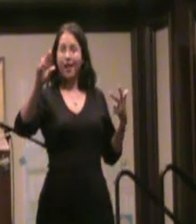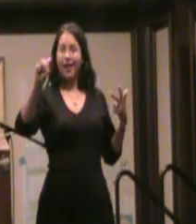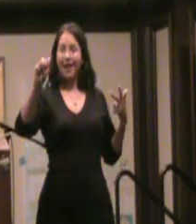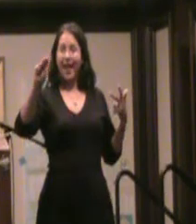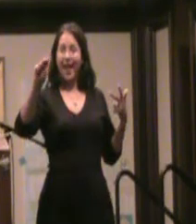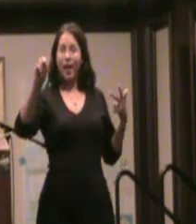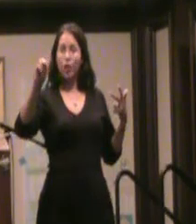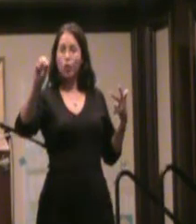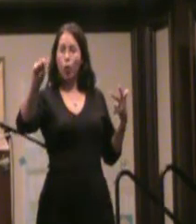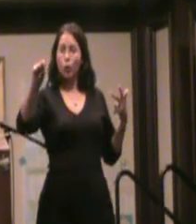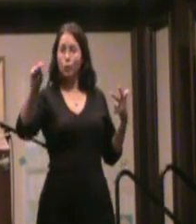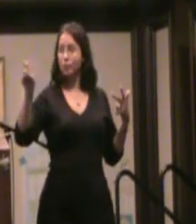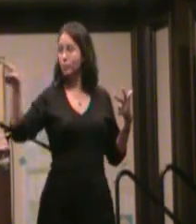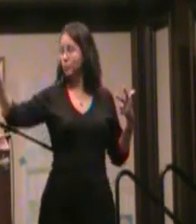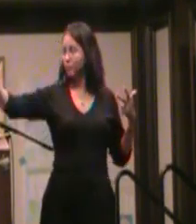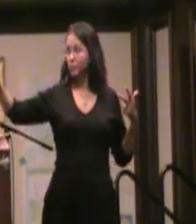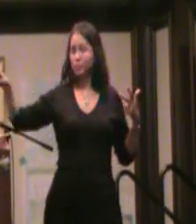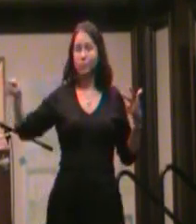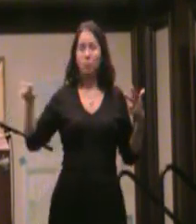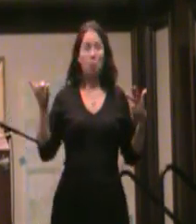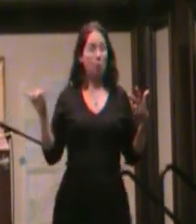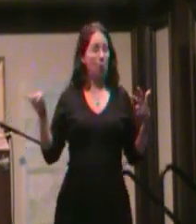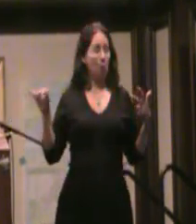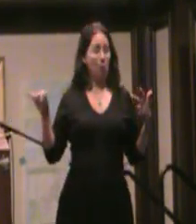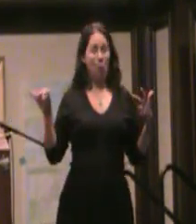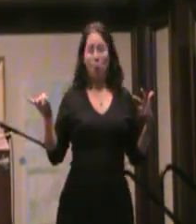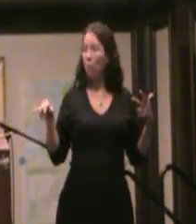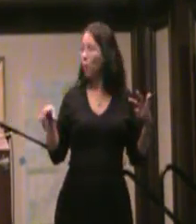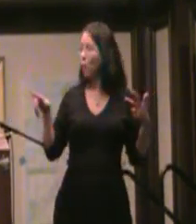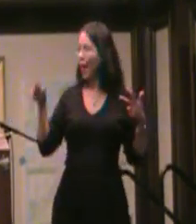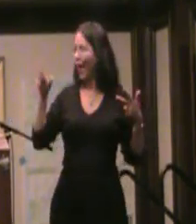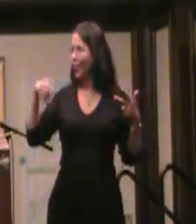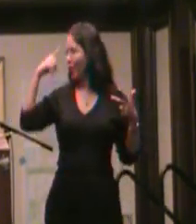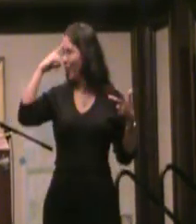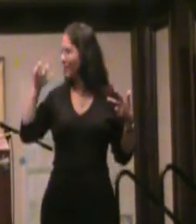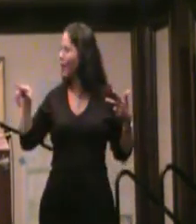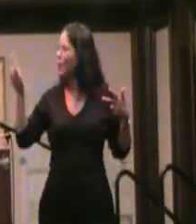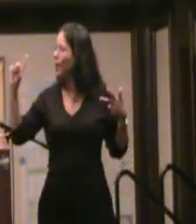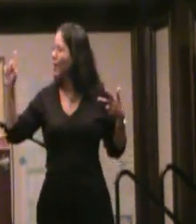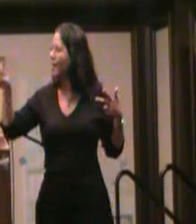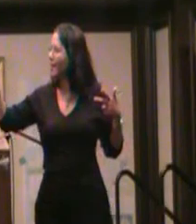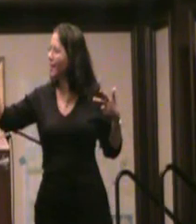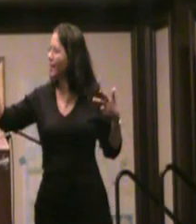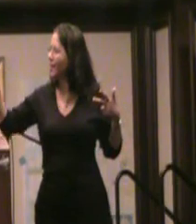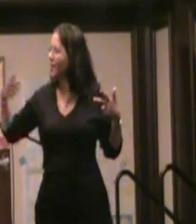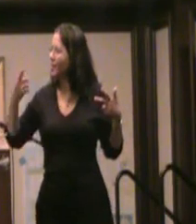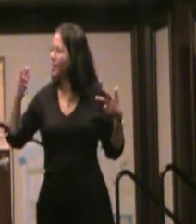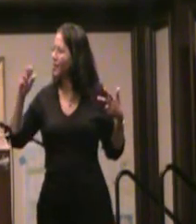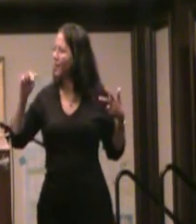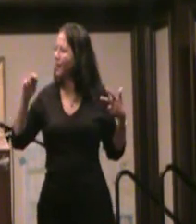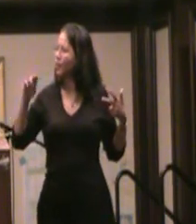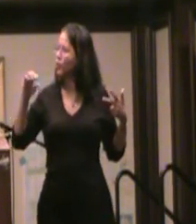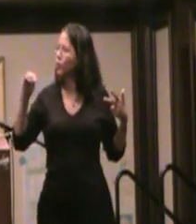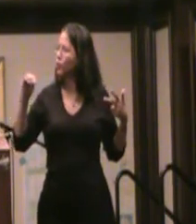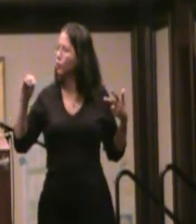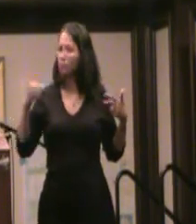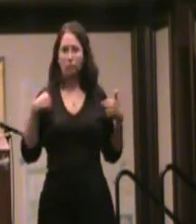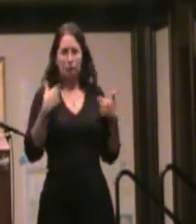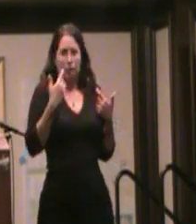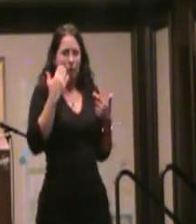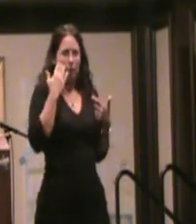granos. Granos. I hadn't thought of that one. Where do they say granos for beans?